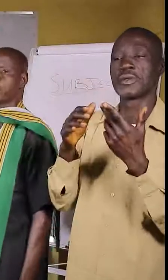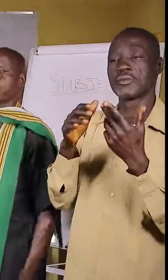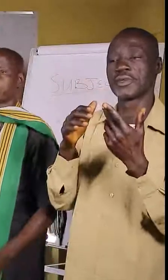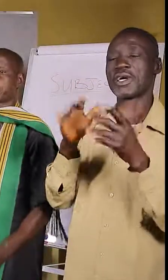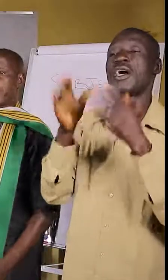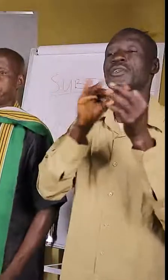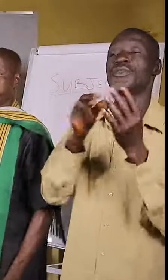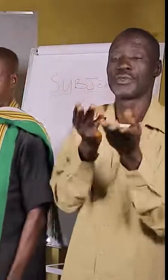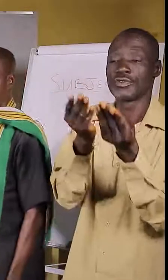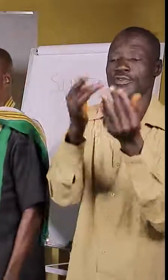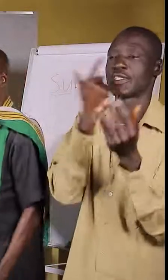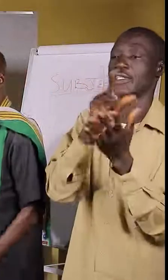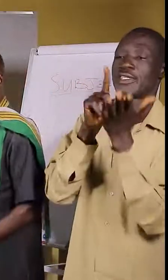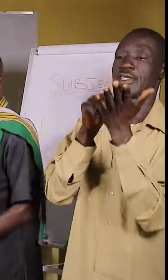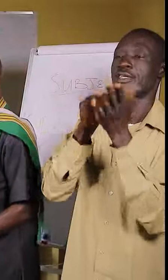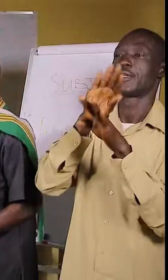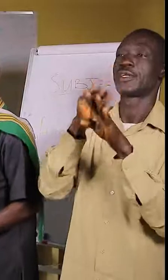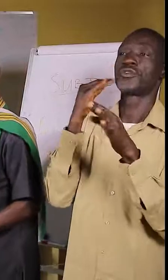How do you feed them?